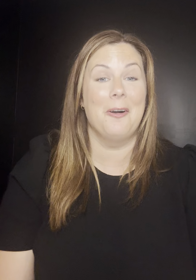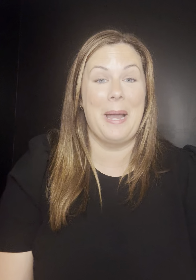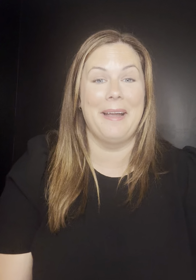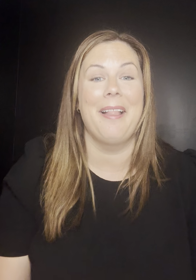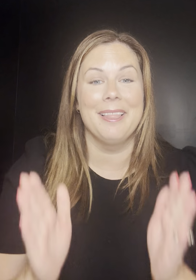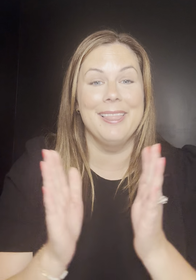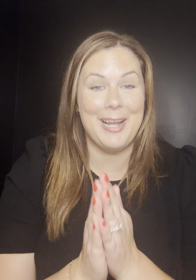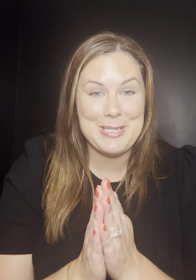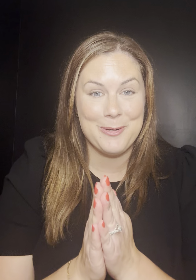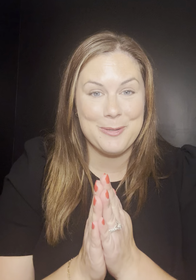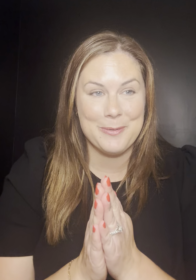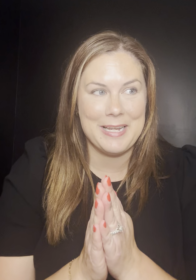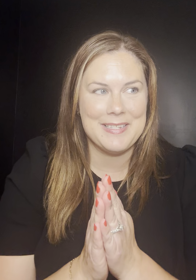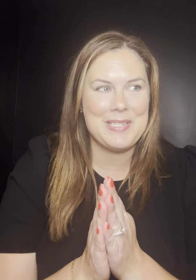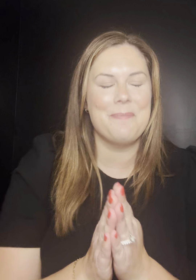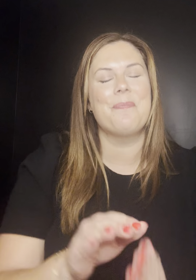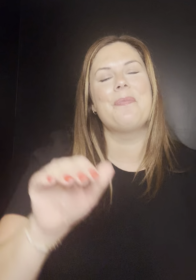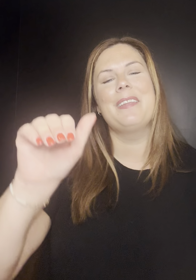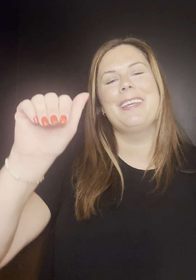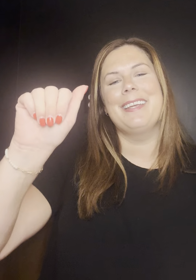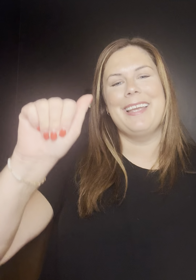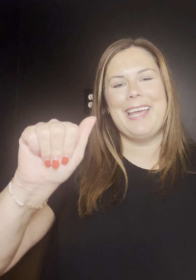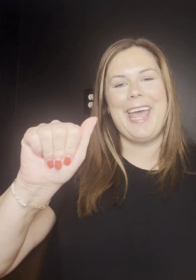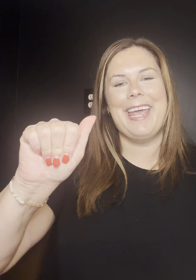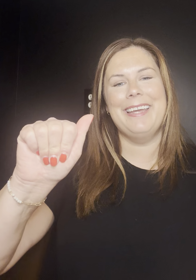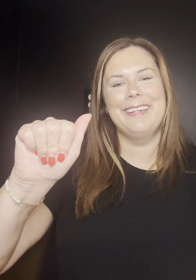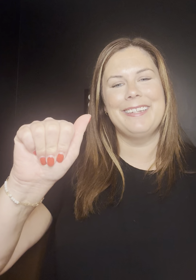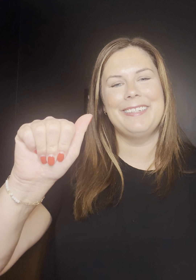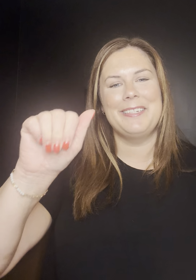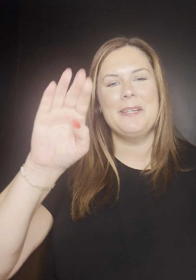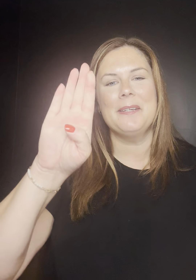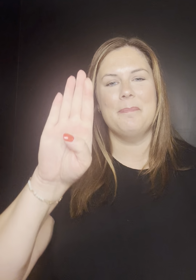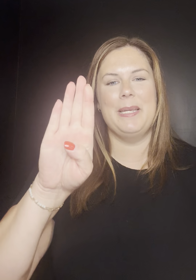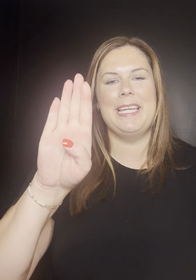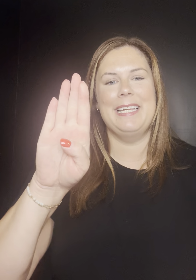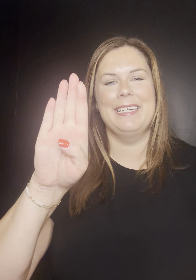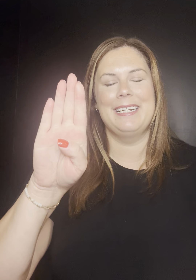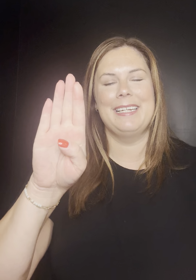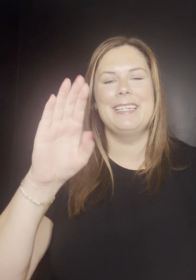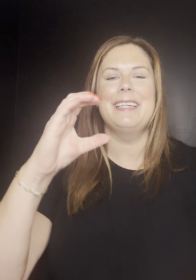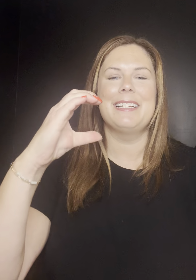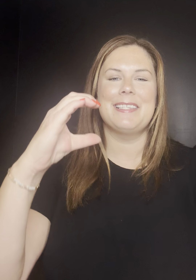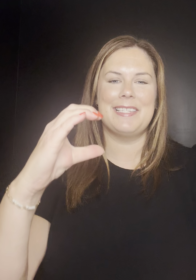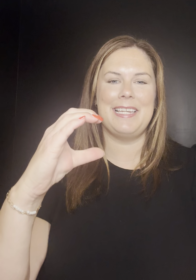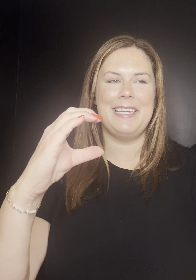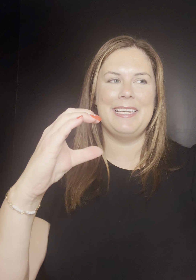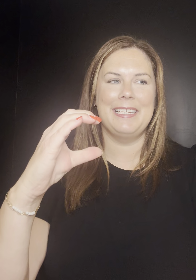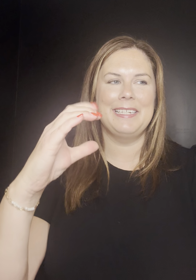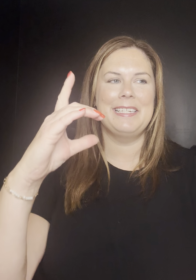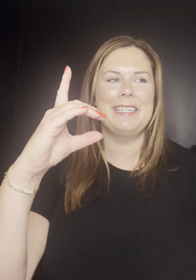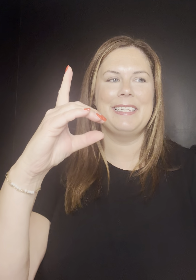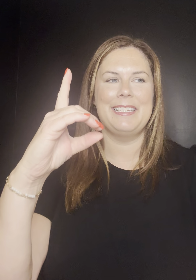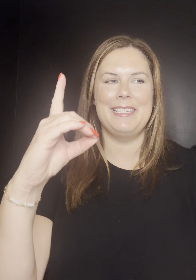Okay, let's go through this. A, B, C,